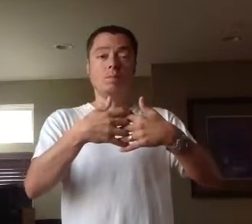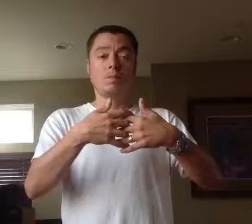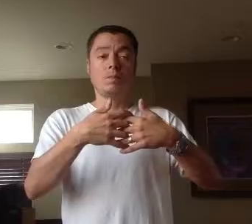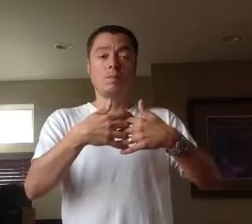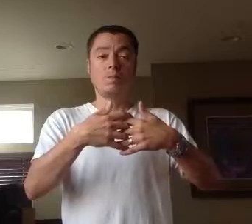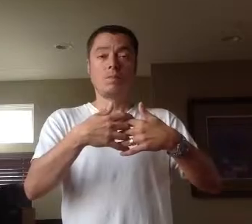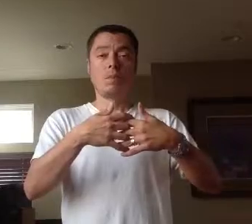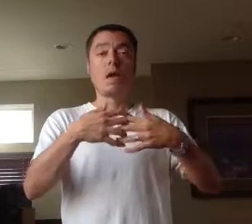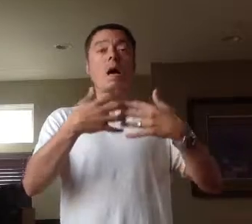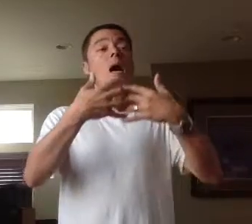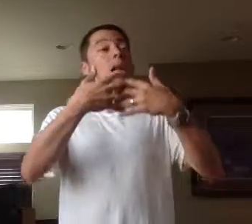Motor running.